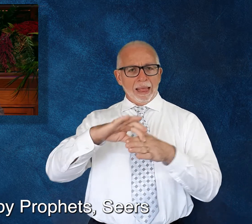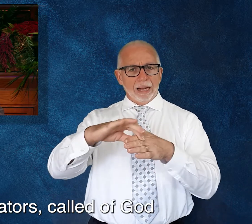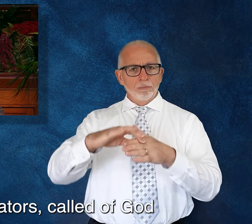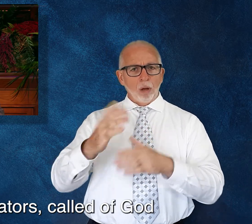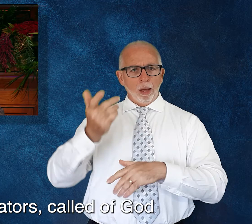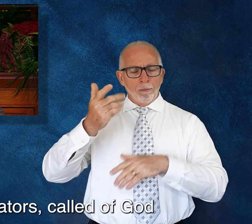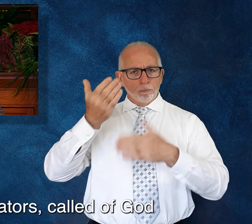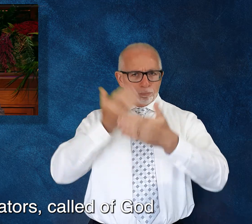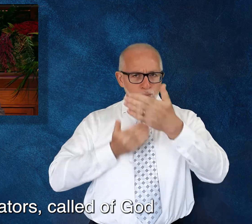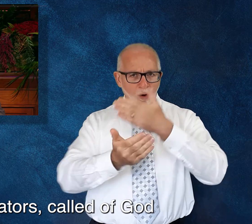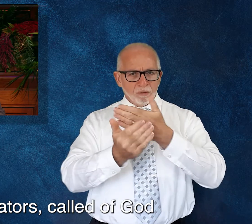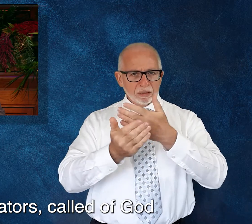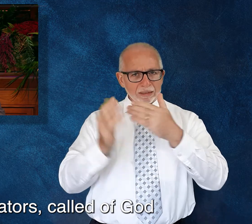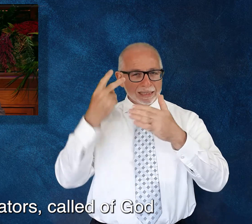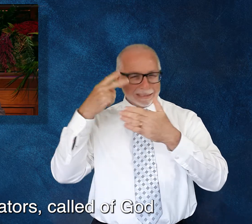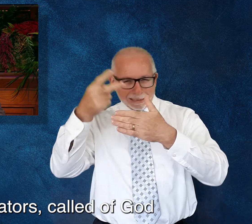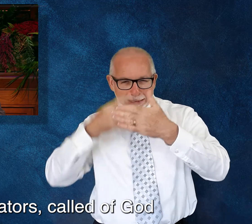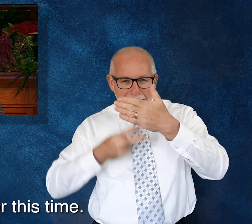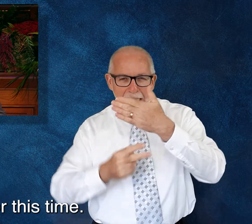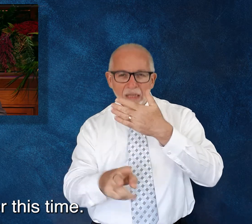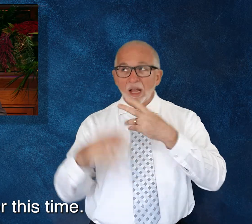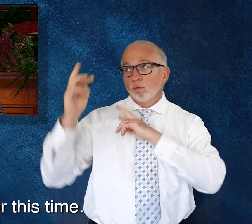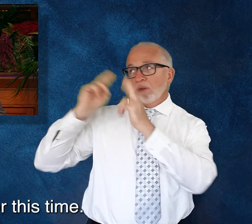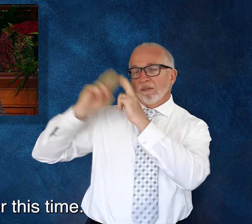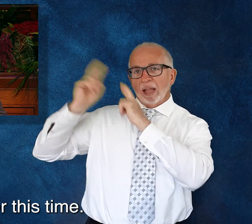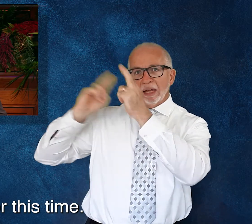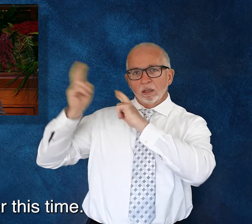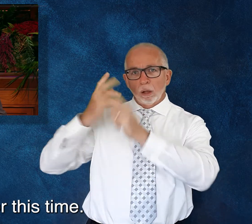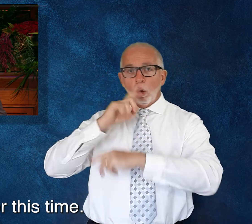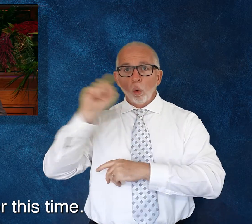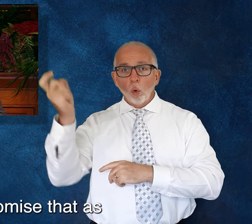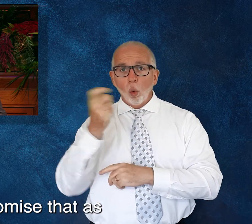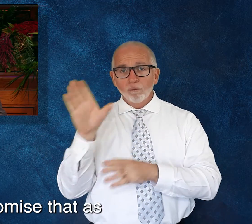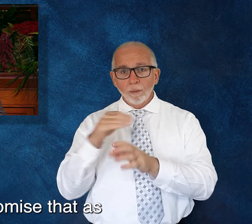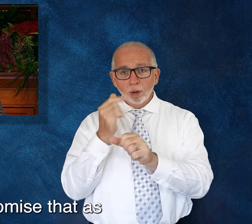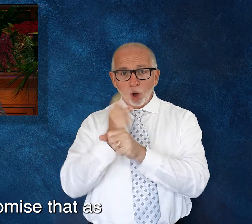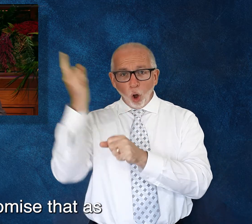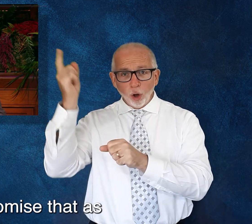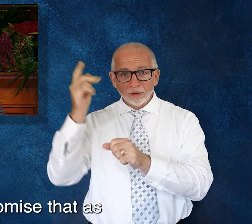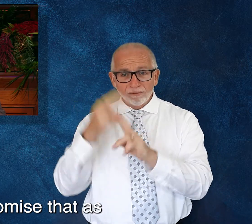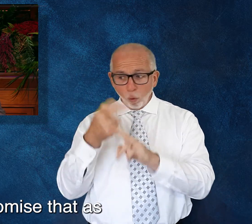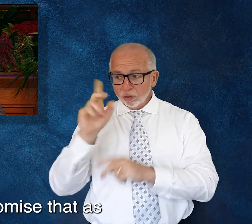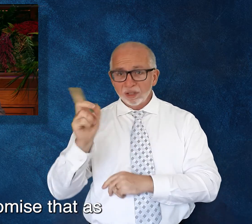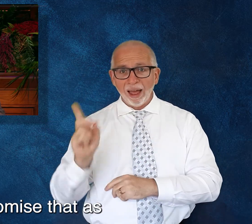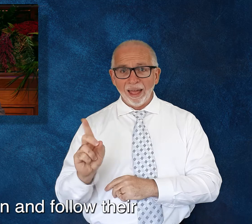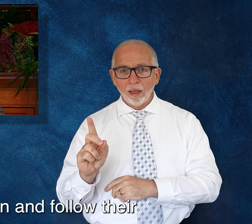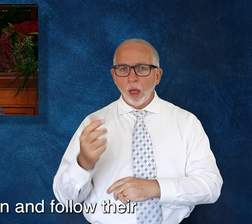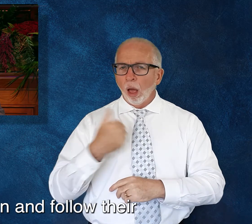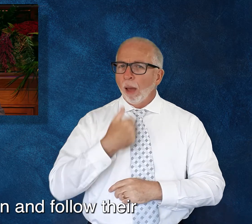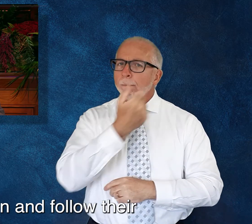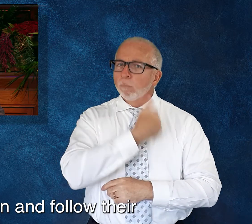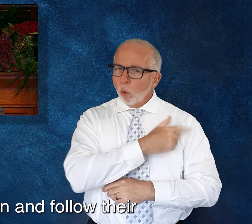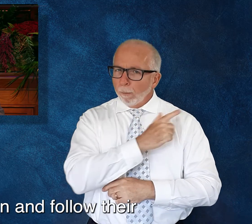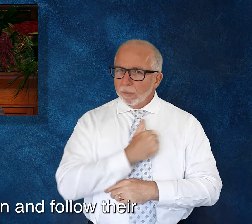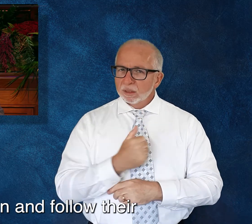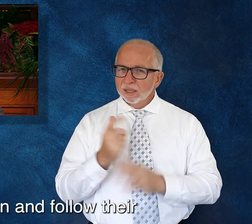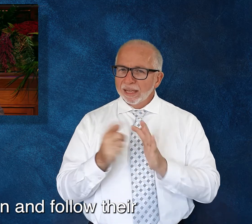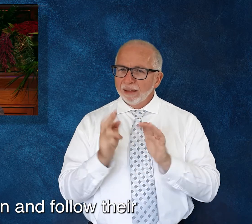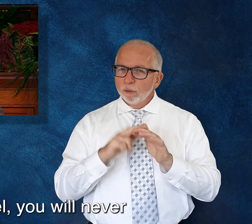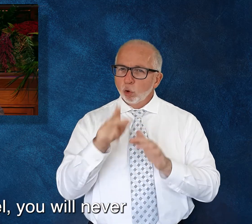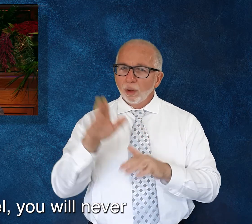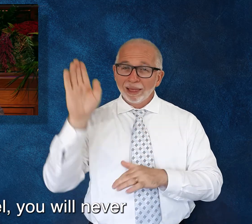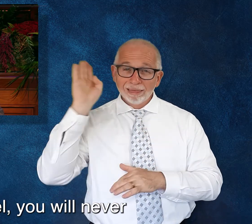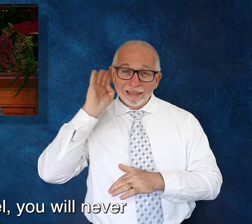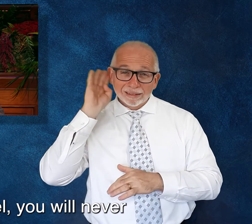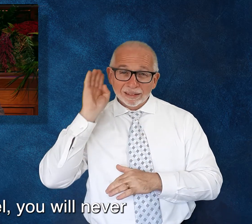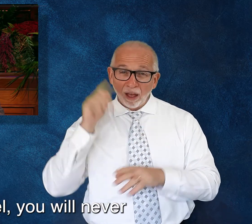seers, and revelators called of God for this time. I promise that as you listen and follow